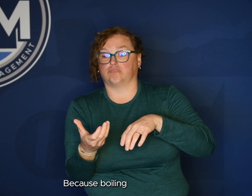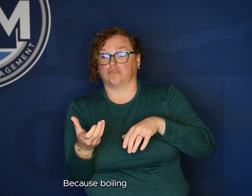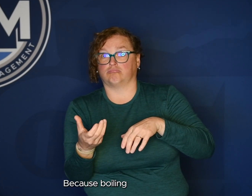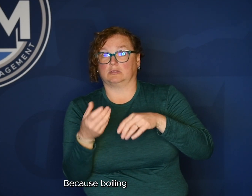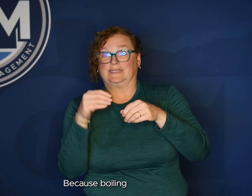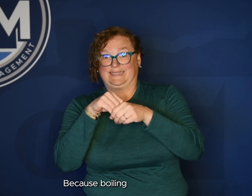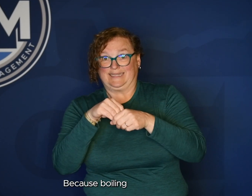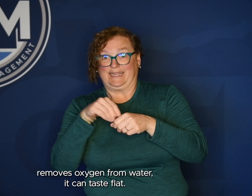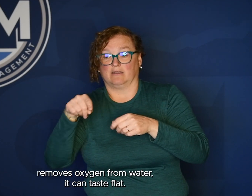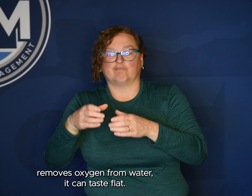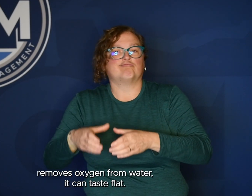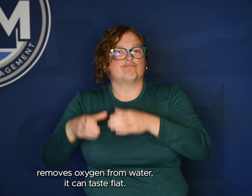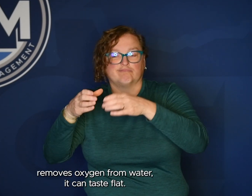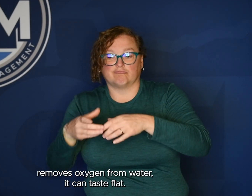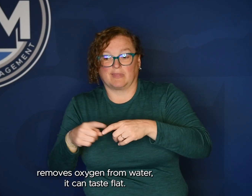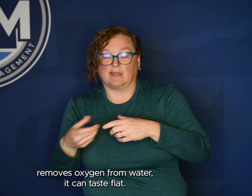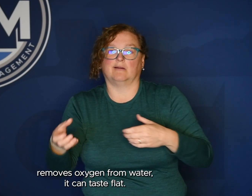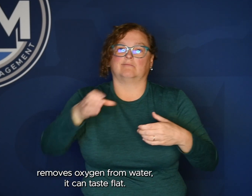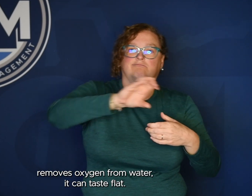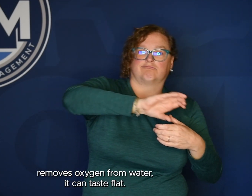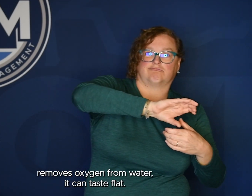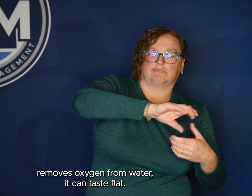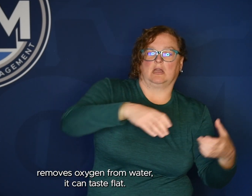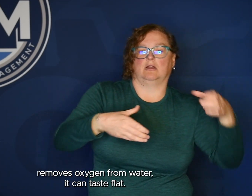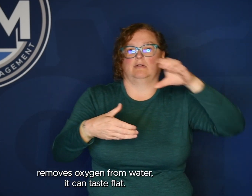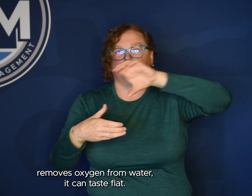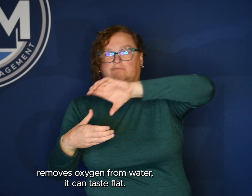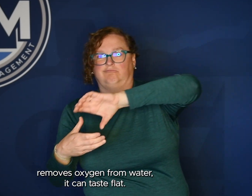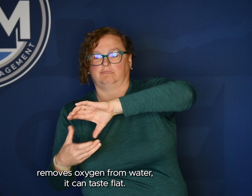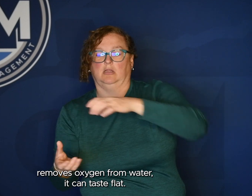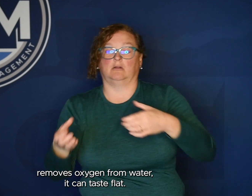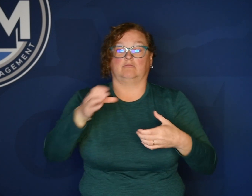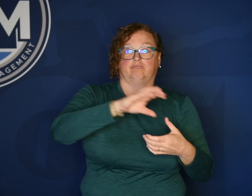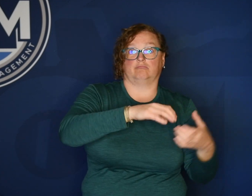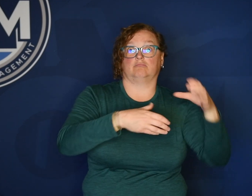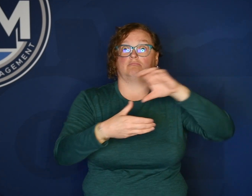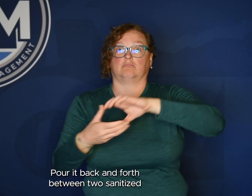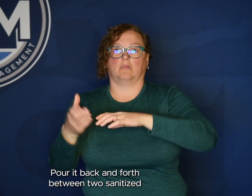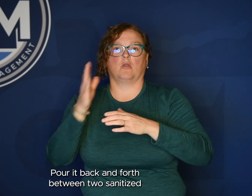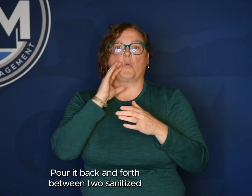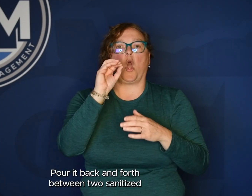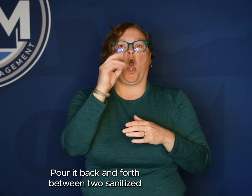Because boiling removes oxygen from water, it can taste flat. Pour it back and